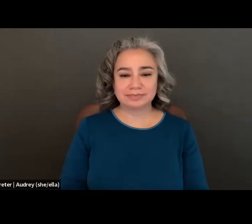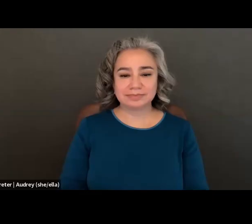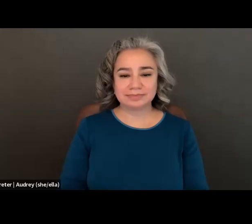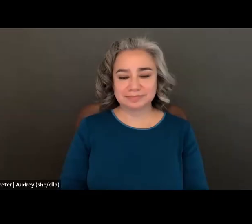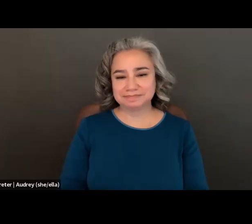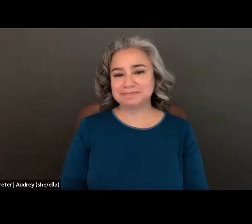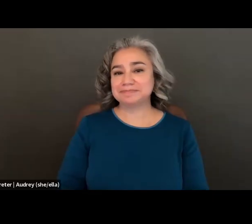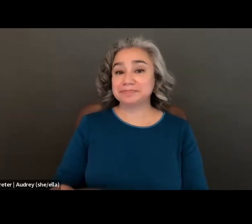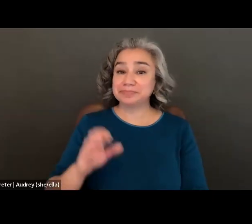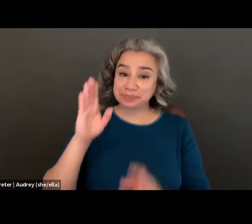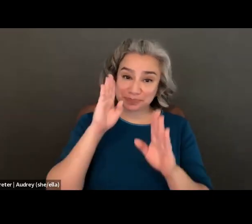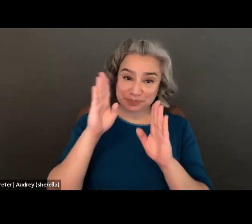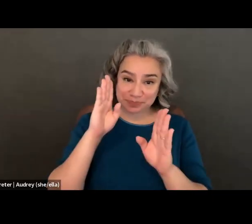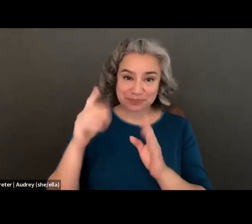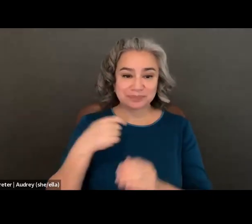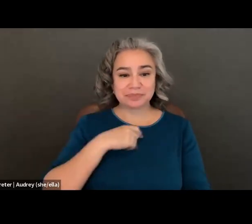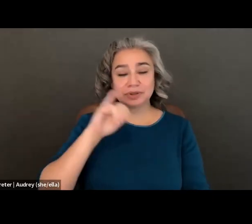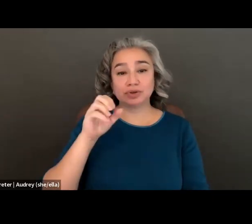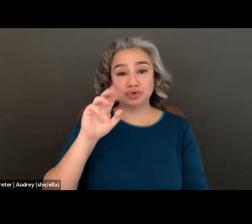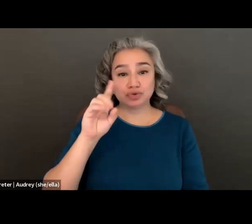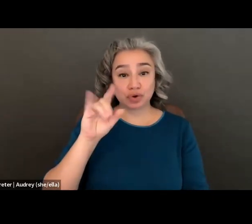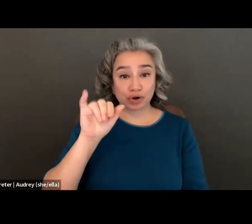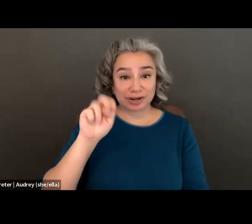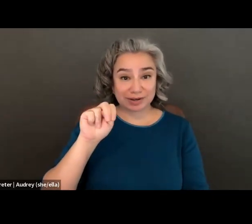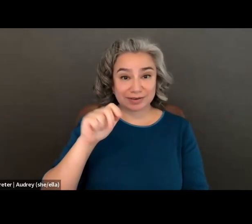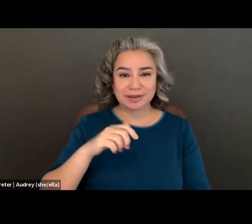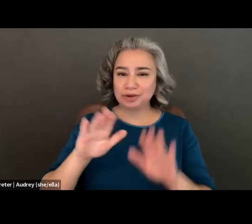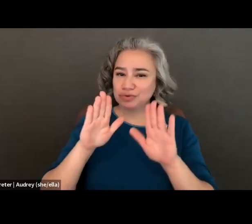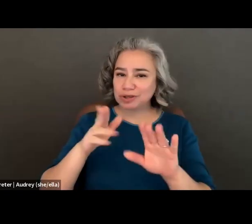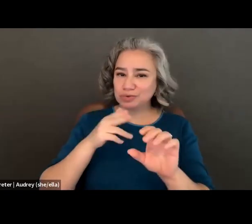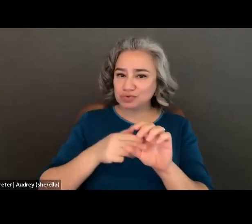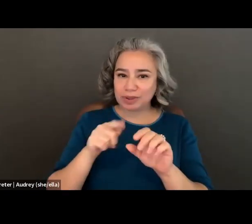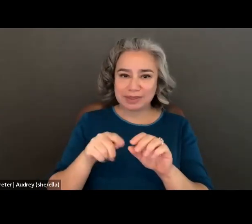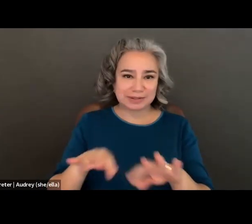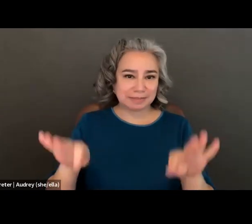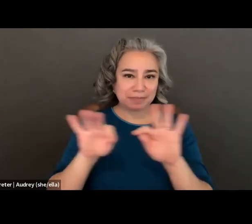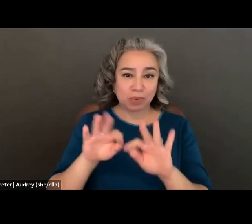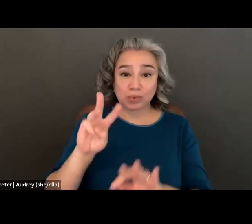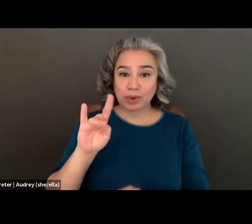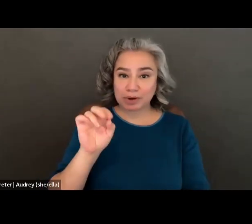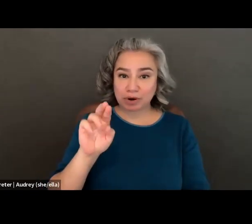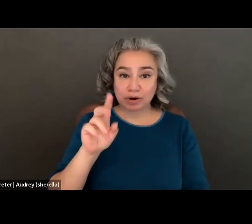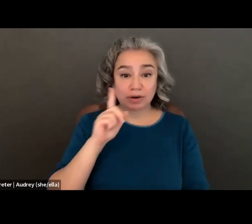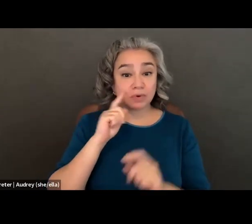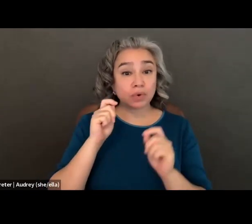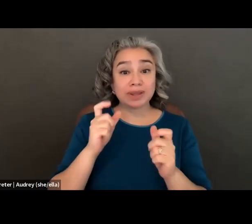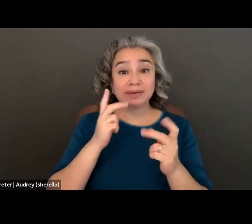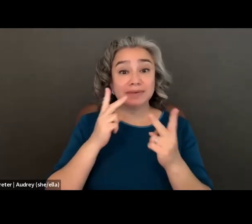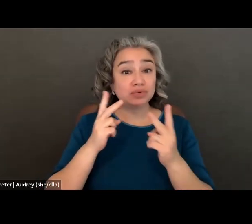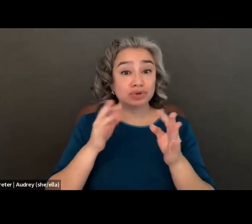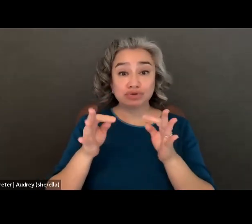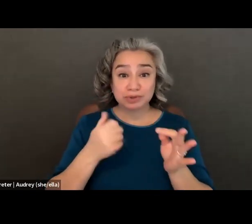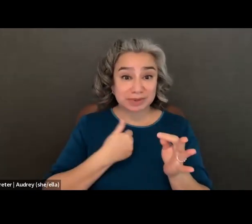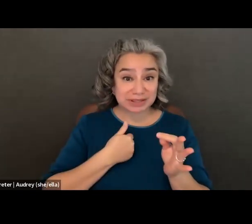Hi everyone, this is Jordyn. It's great to be joining this important webinar. For a quick visual description,